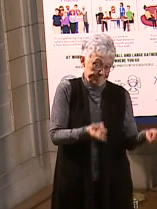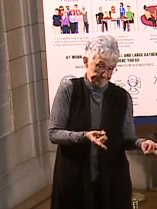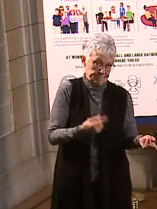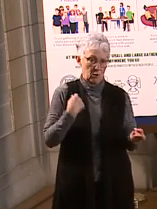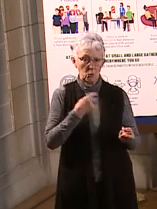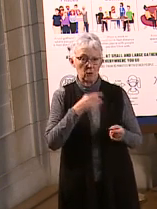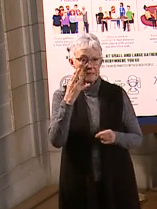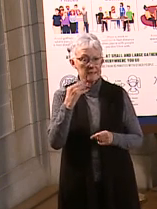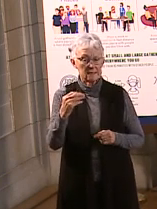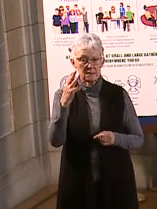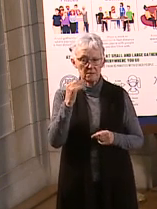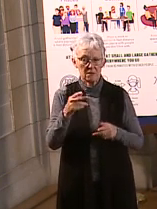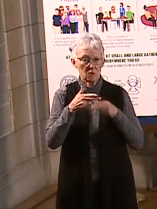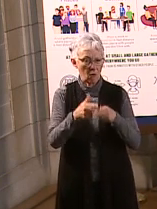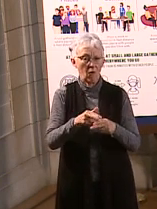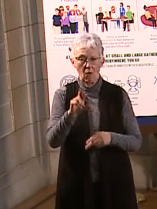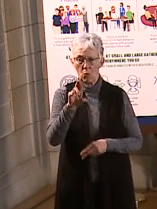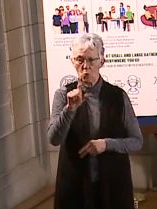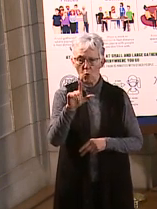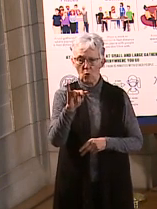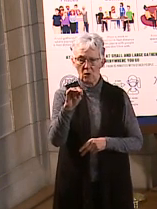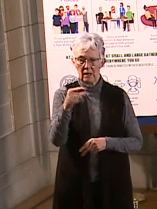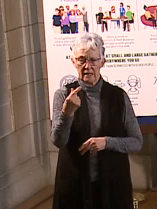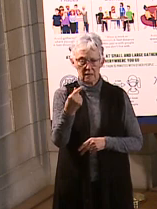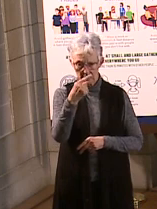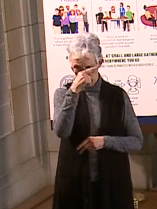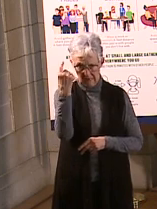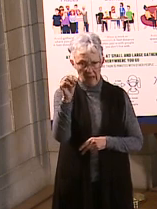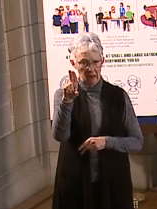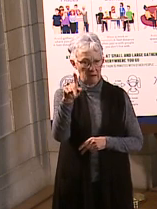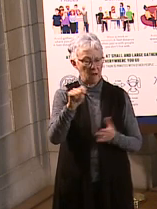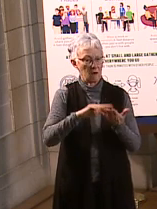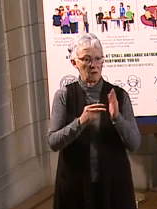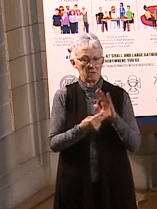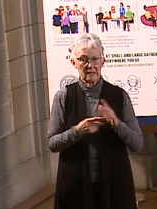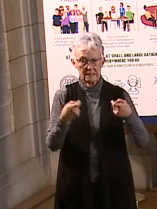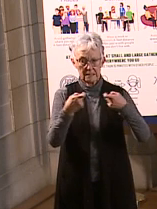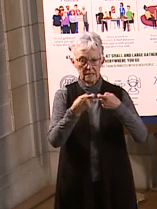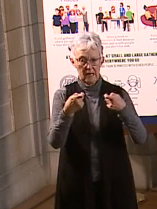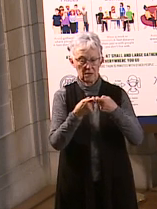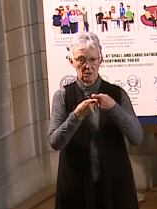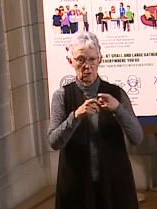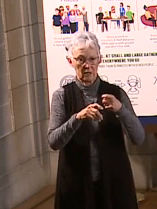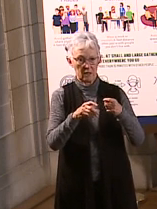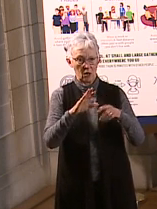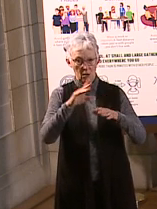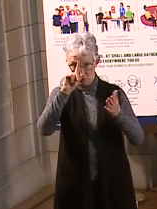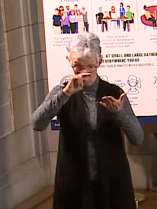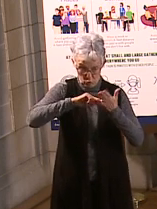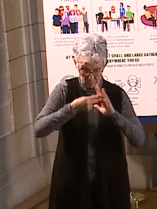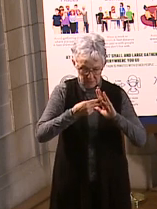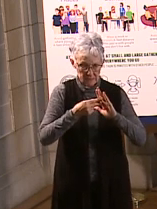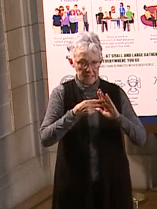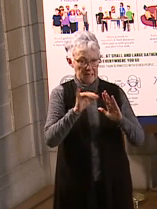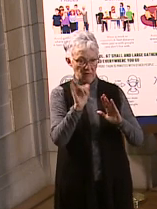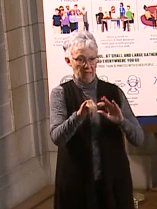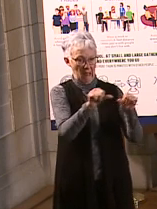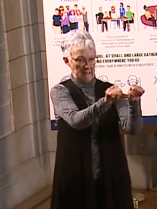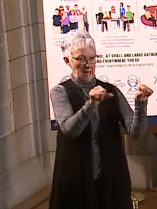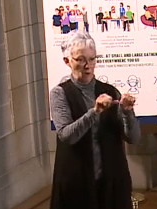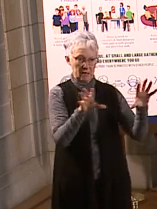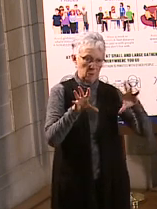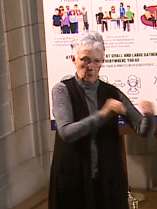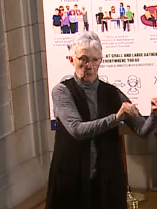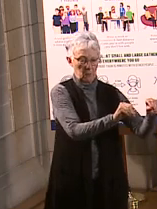thank all of our utility and power workers who've been at the plants working to keep power generation going,